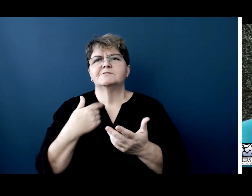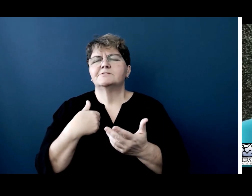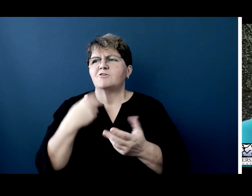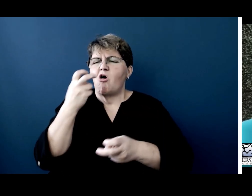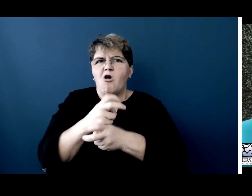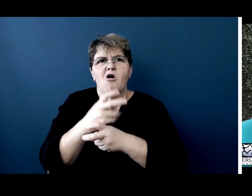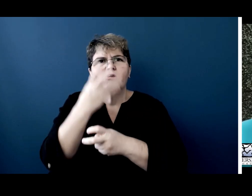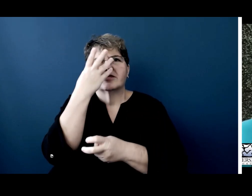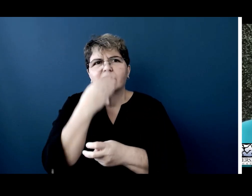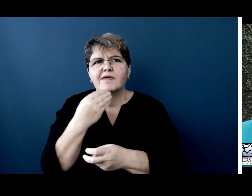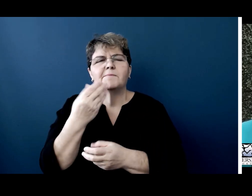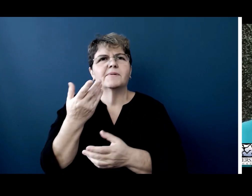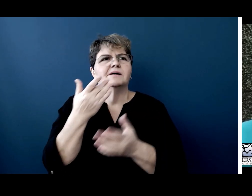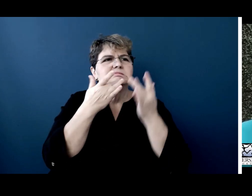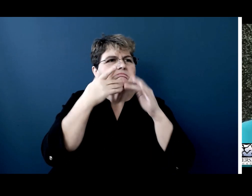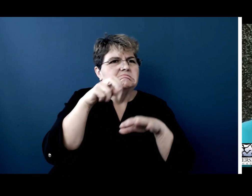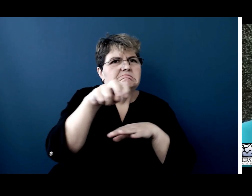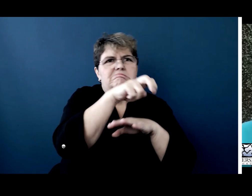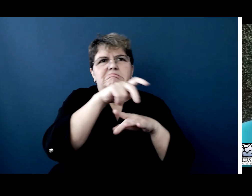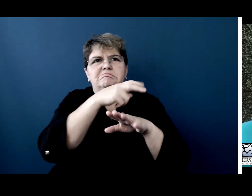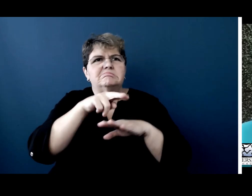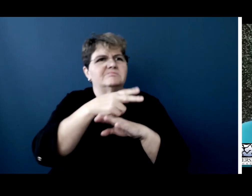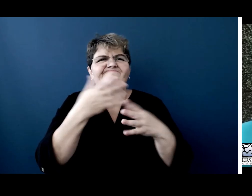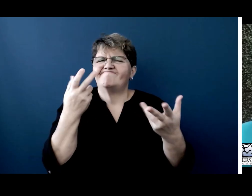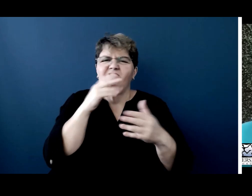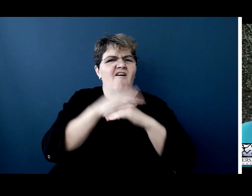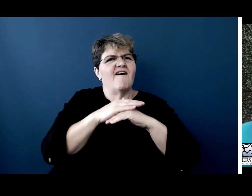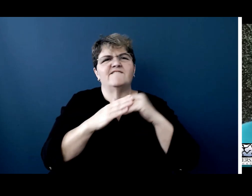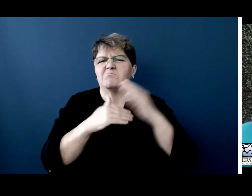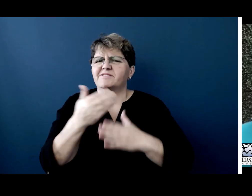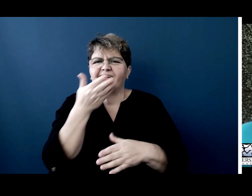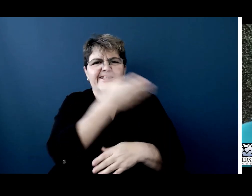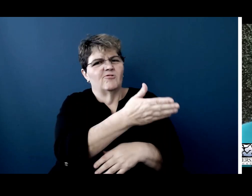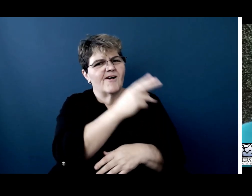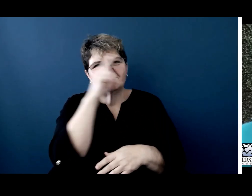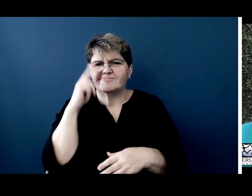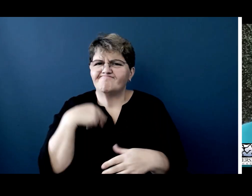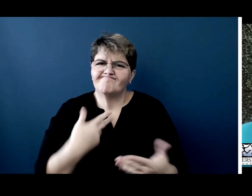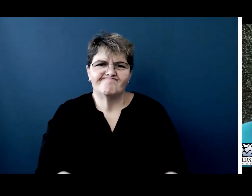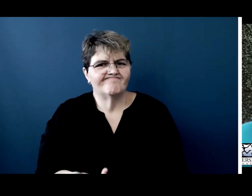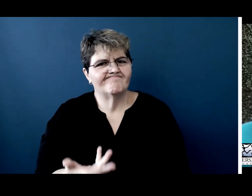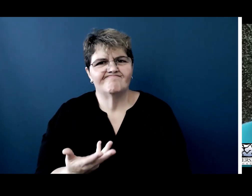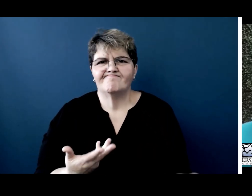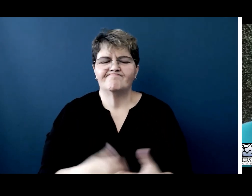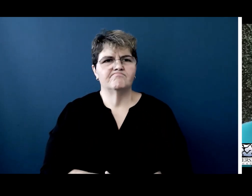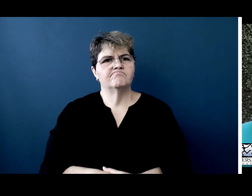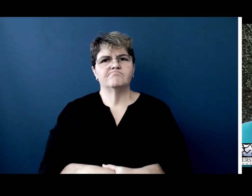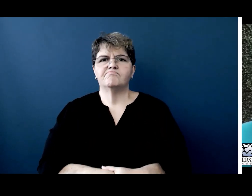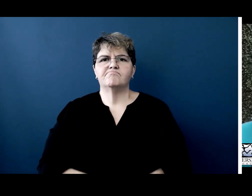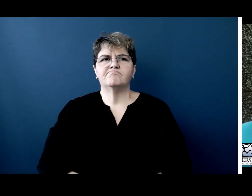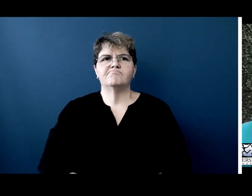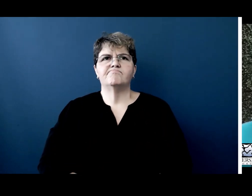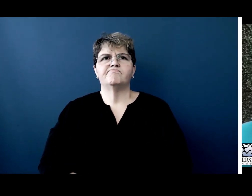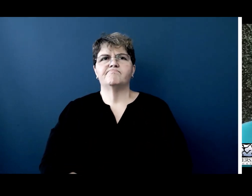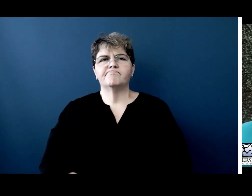yeah. Yeah. When my Uncle Bill said that she was taking her last breath, I was like, what?